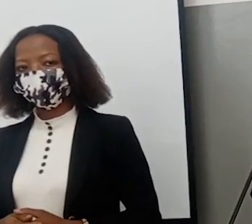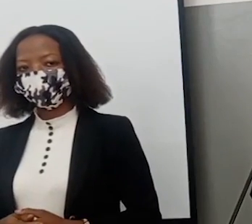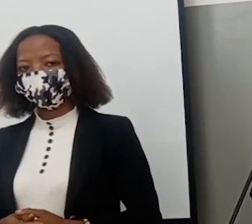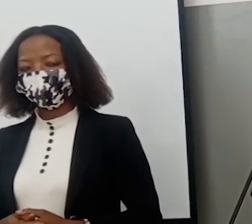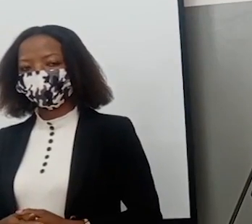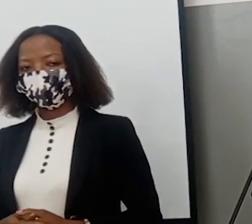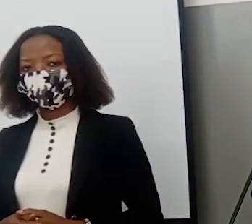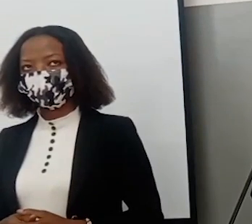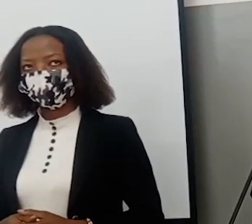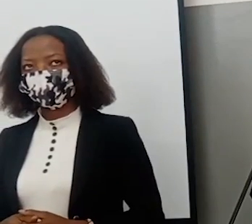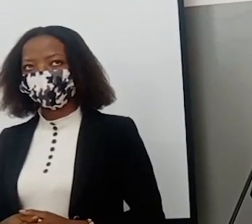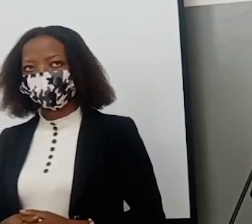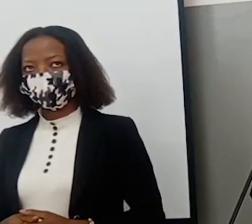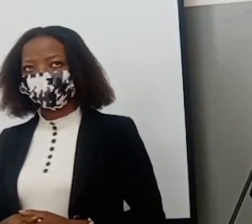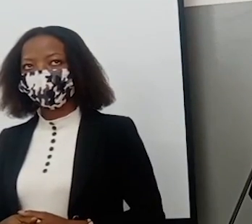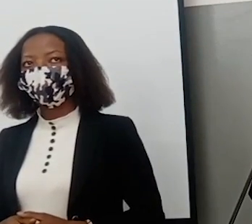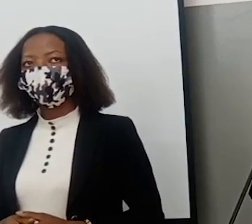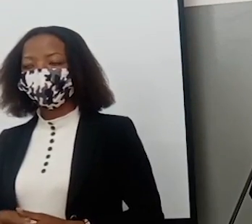be